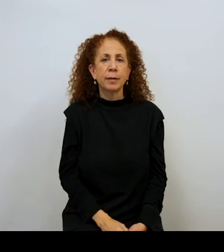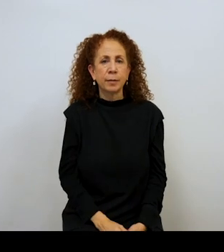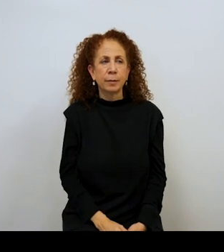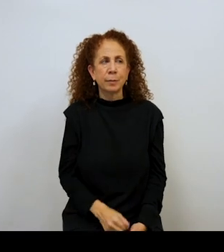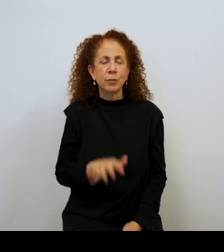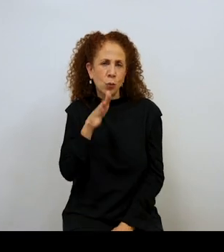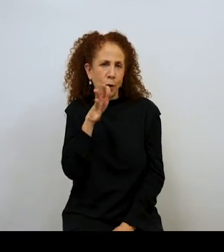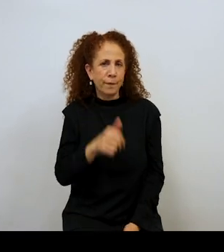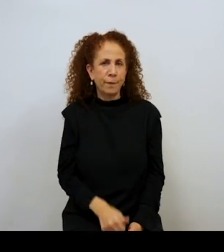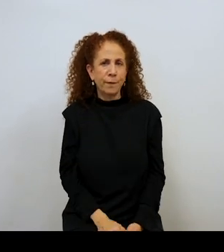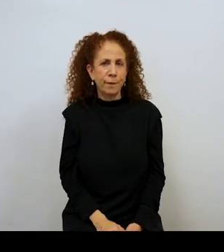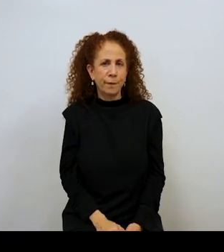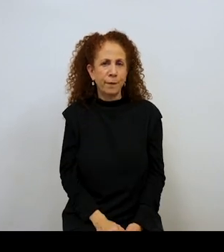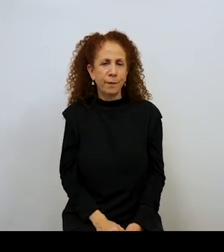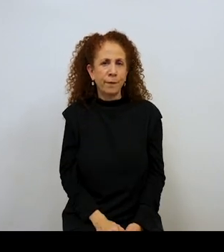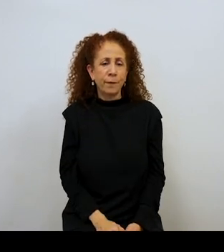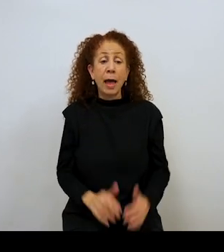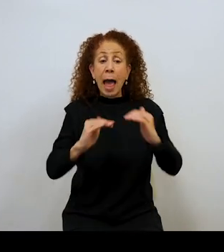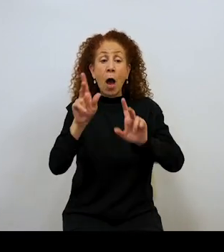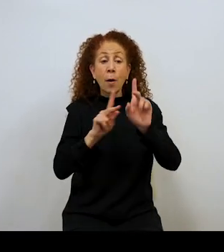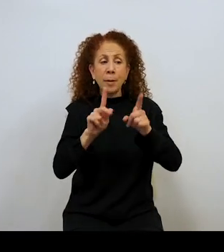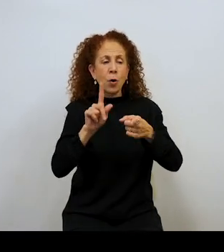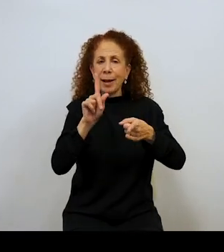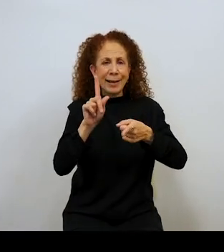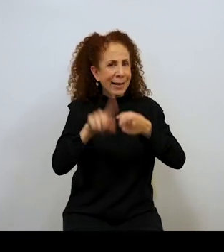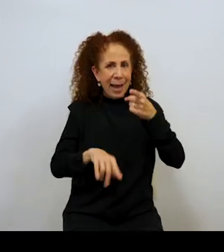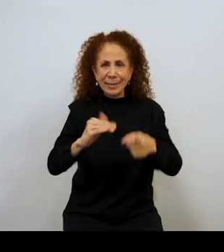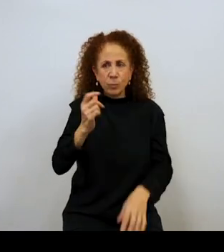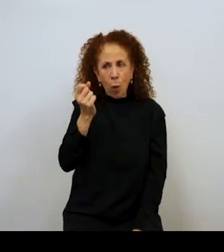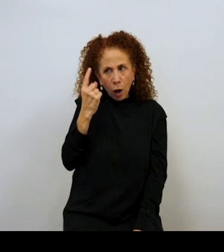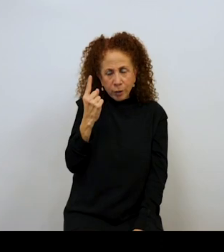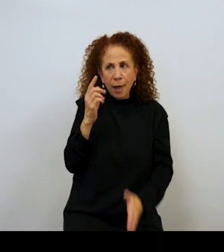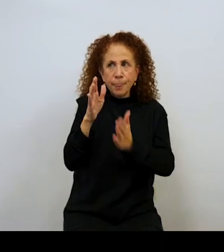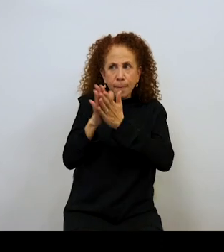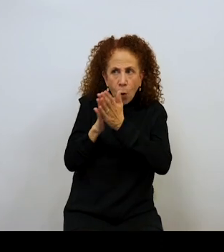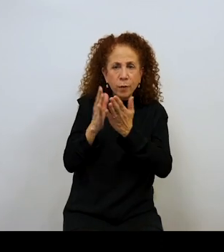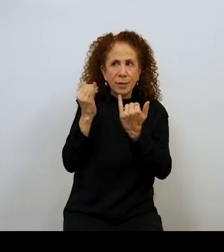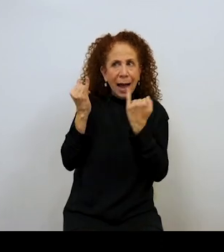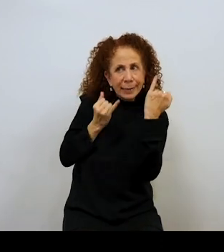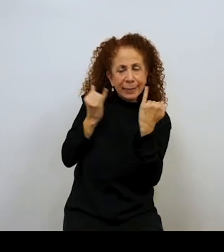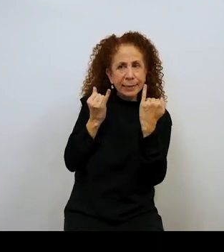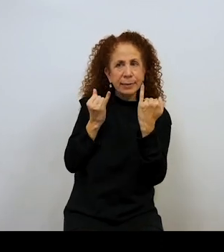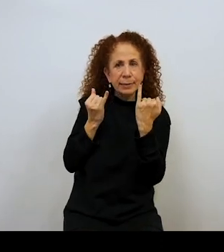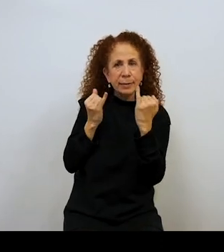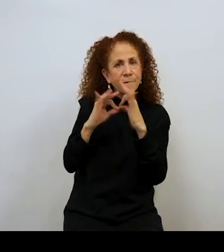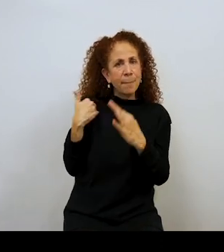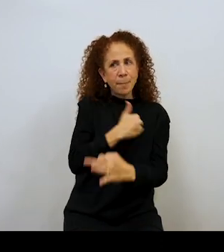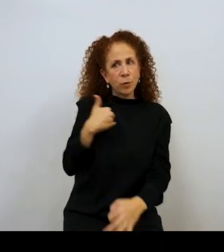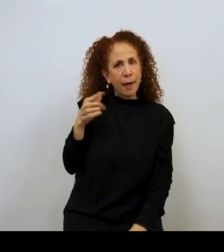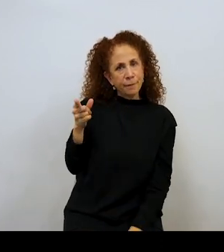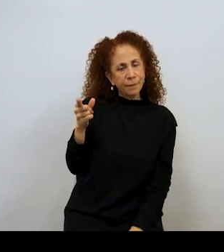sort of, and how people are unable to understand the motives and the ideas that their family